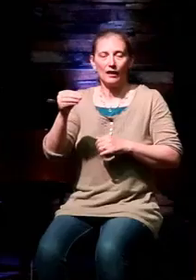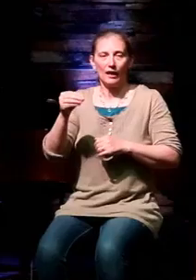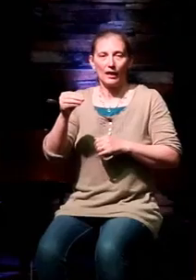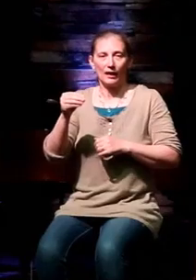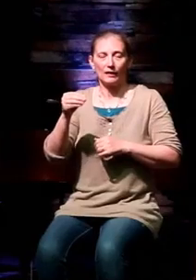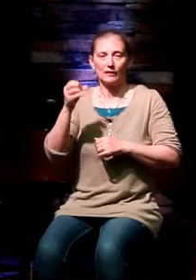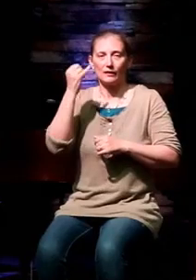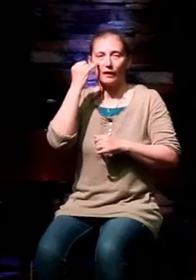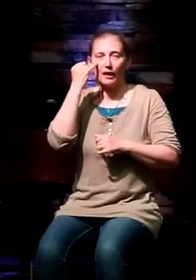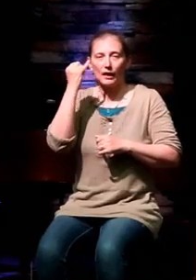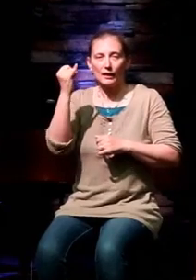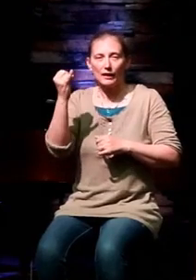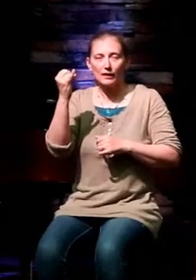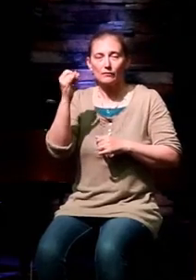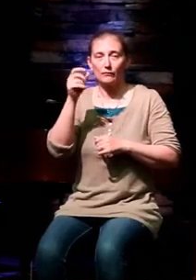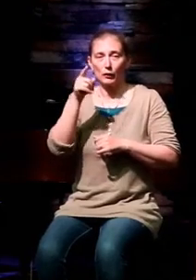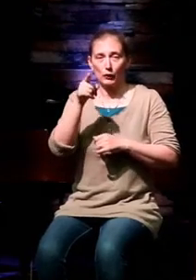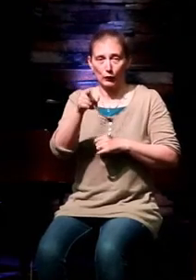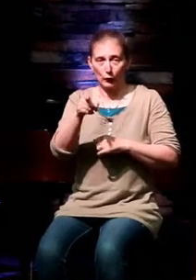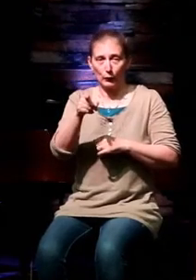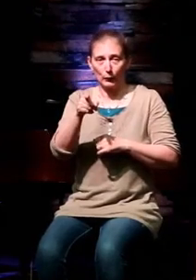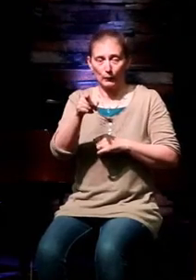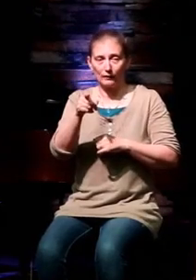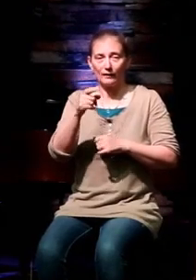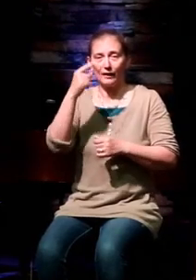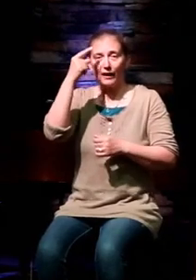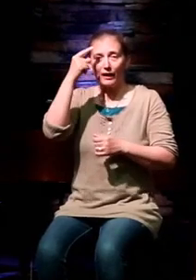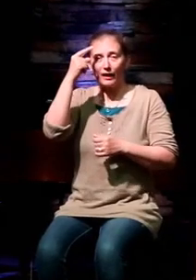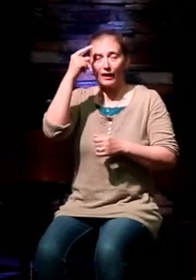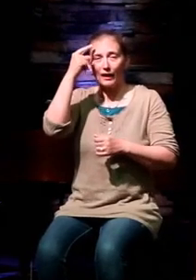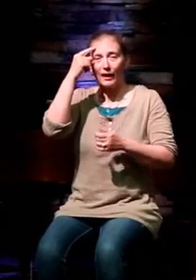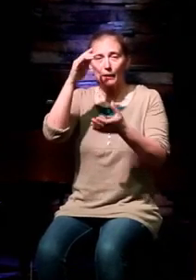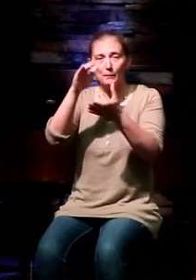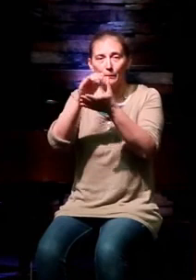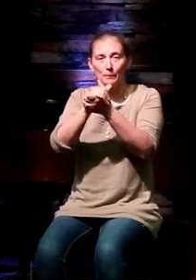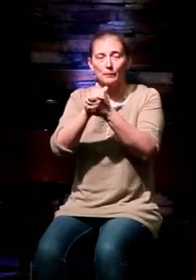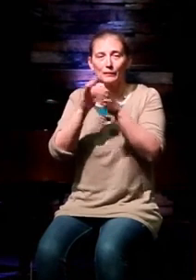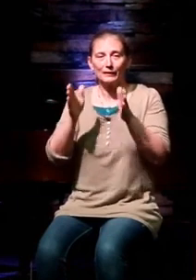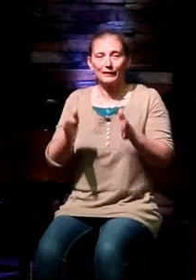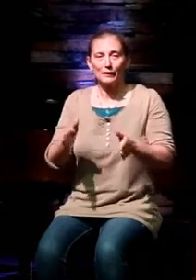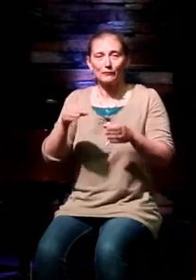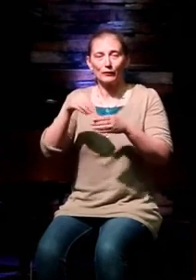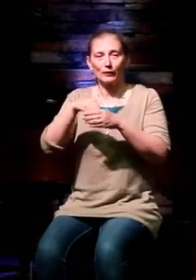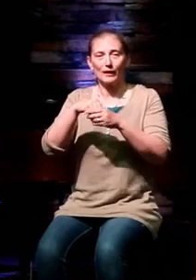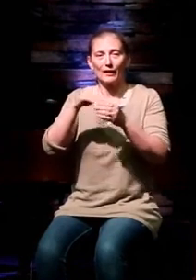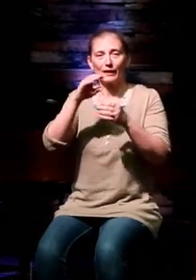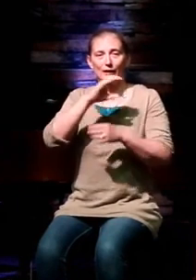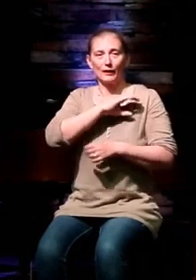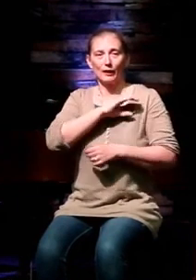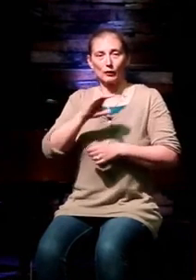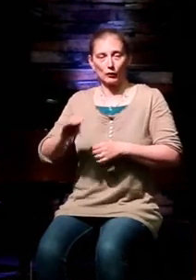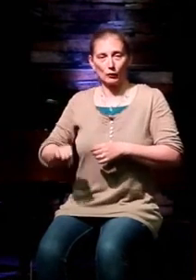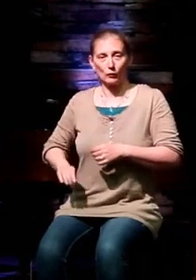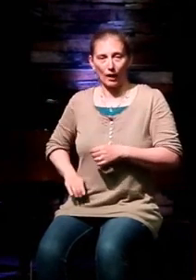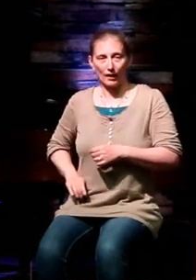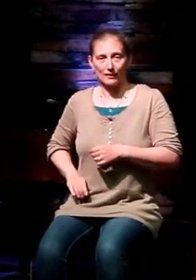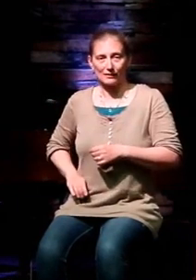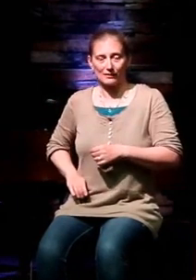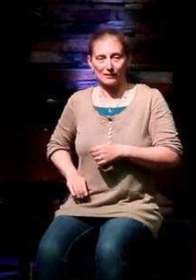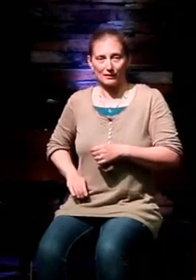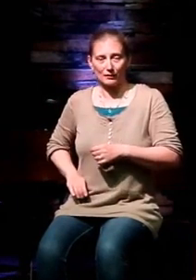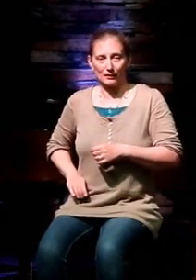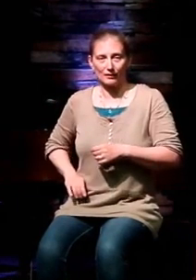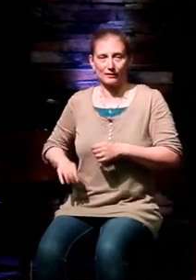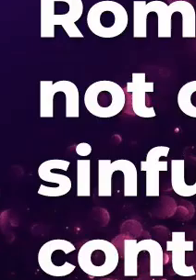you, and that's all of you that have placed your trust in Christ, that have stepped over that line in faith, and the Bible says even if that faith is the size of a